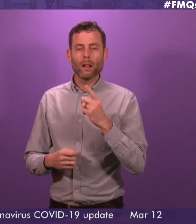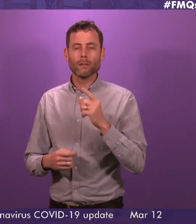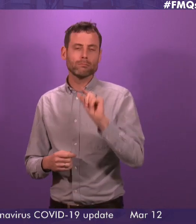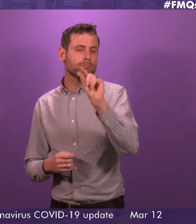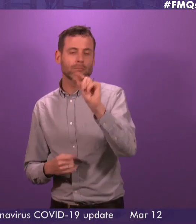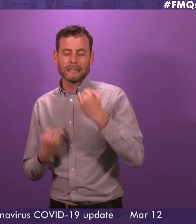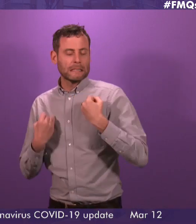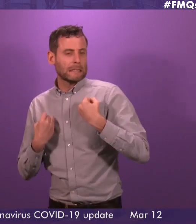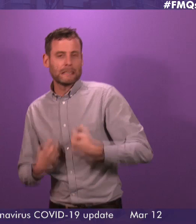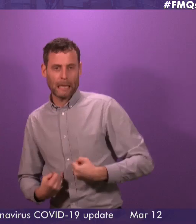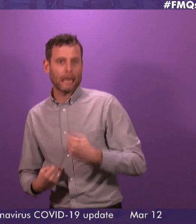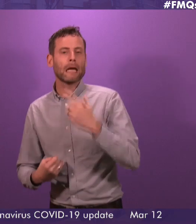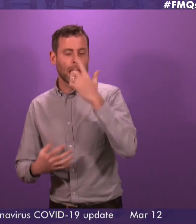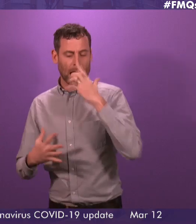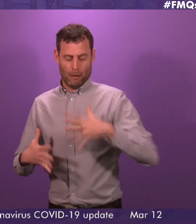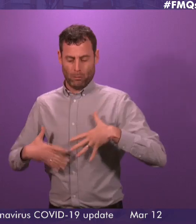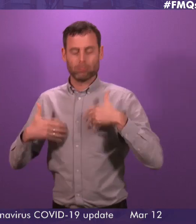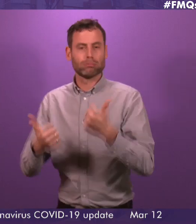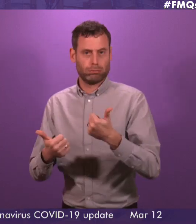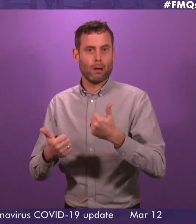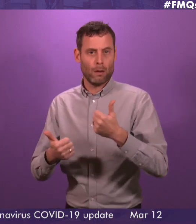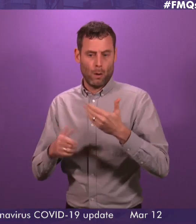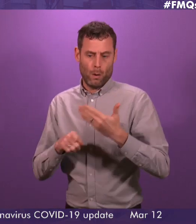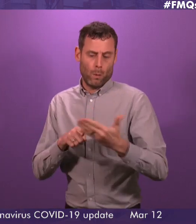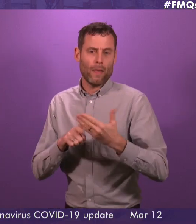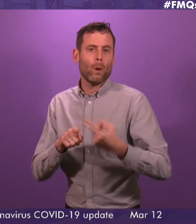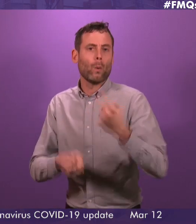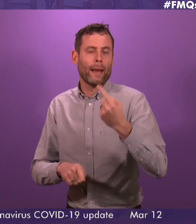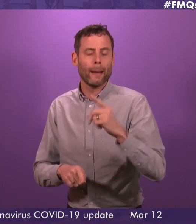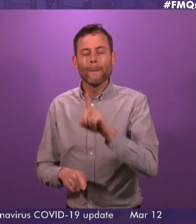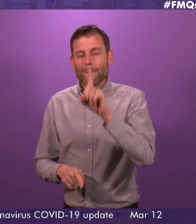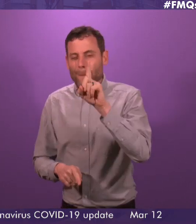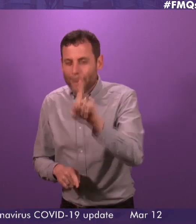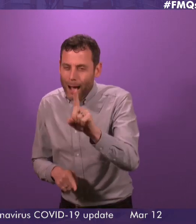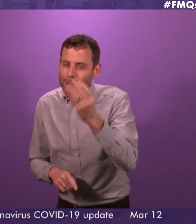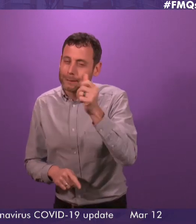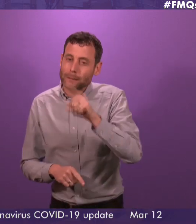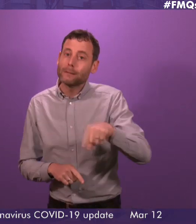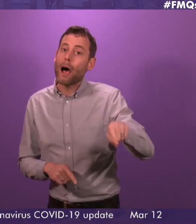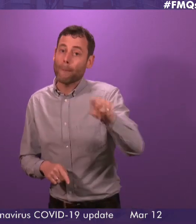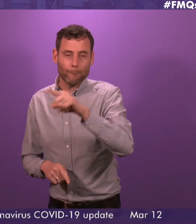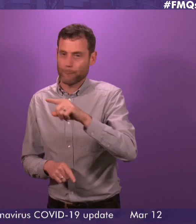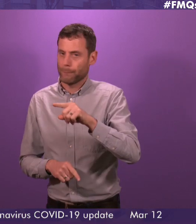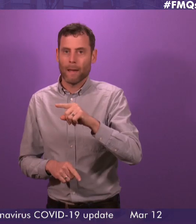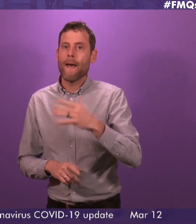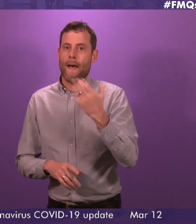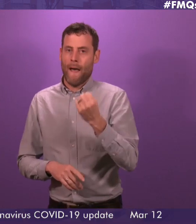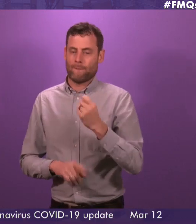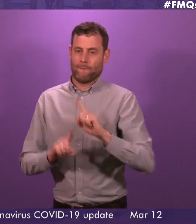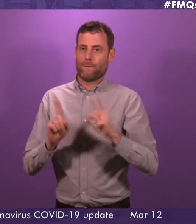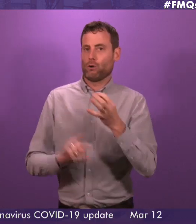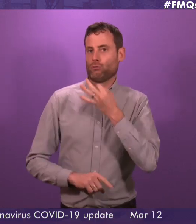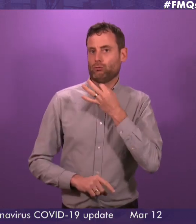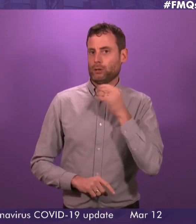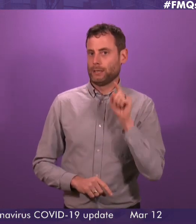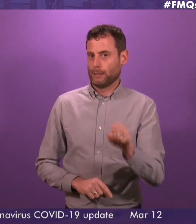mild and we will recover fully and quickly. But for some in our society, those groups in particular with whom